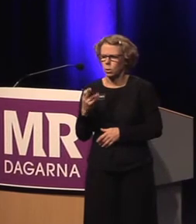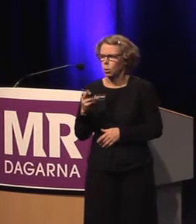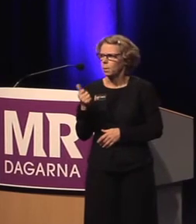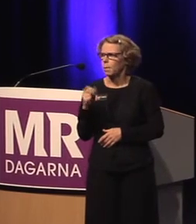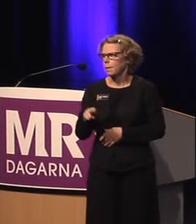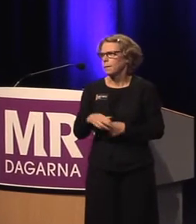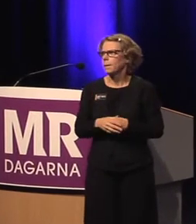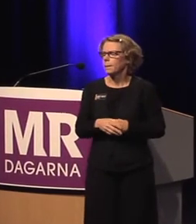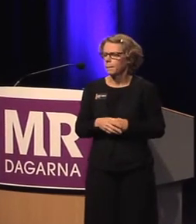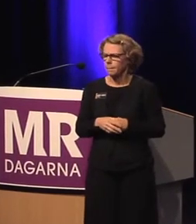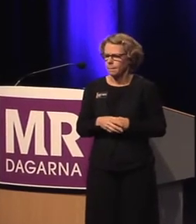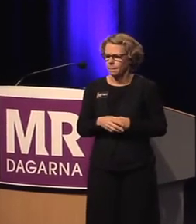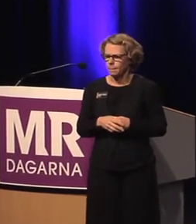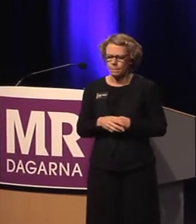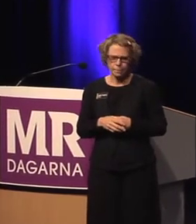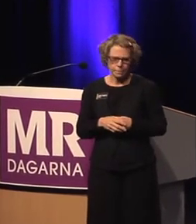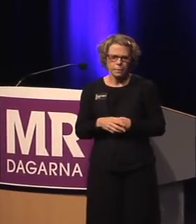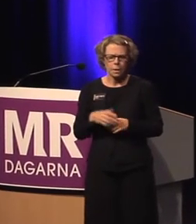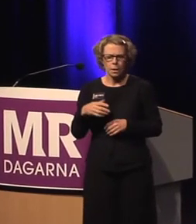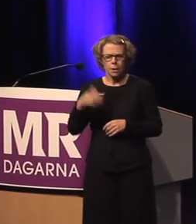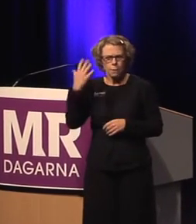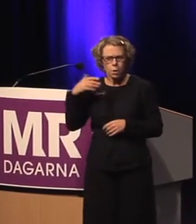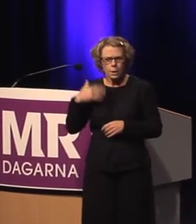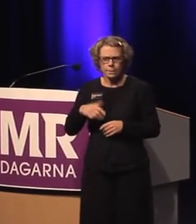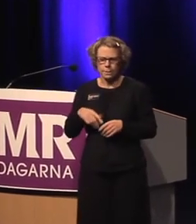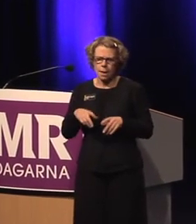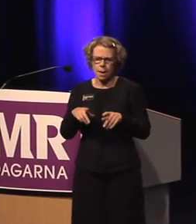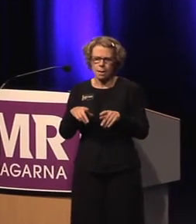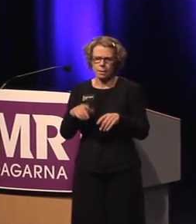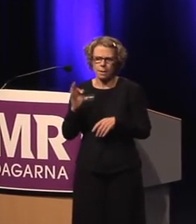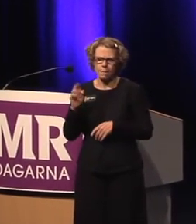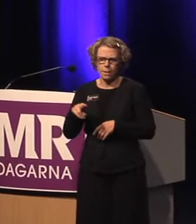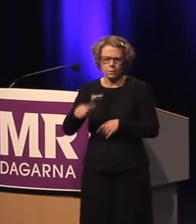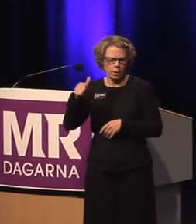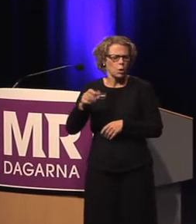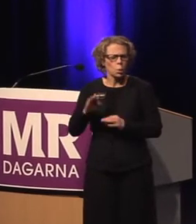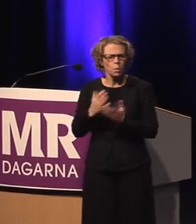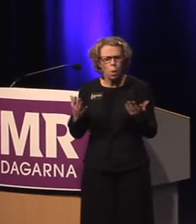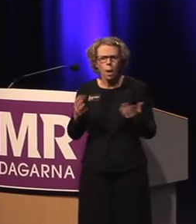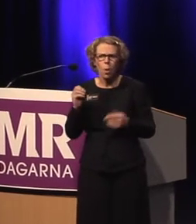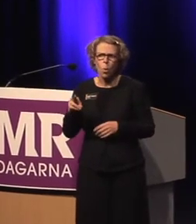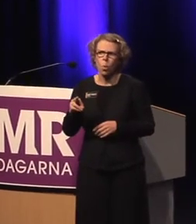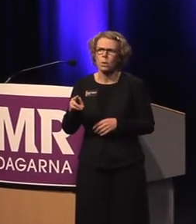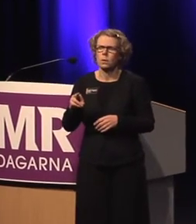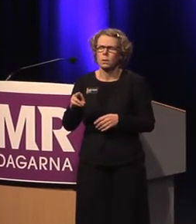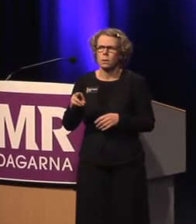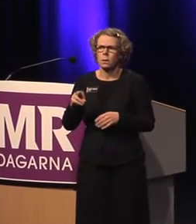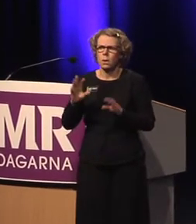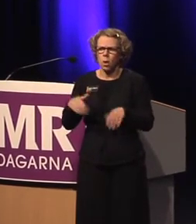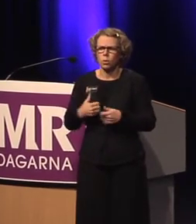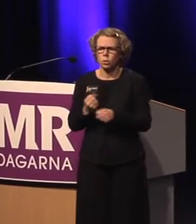Navi is a former commissioner. You have how many years were you the commissioner on human